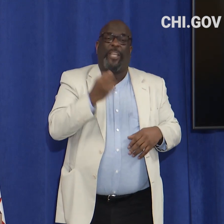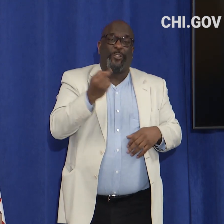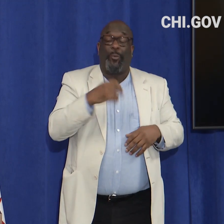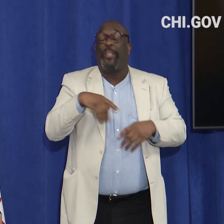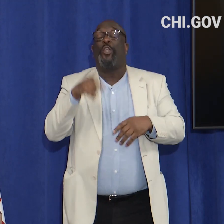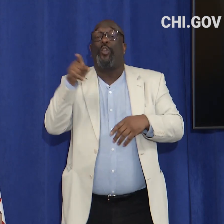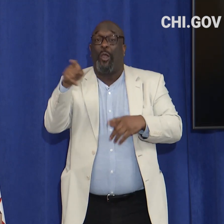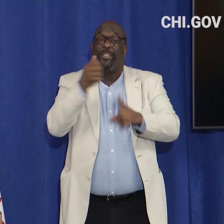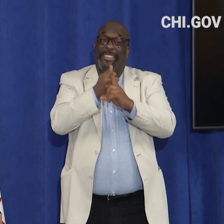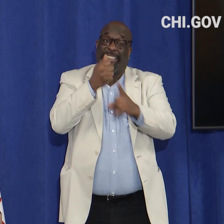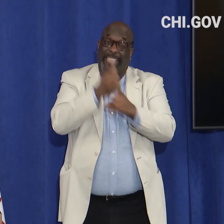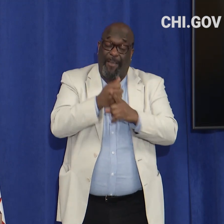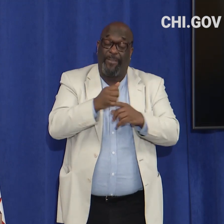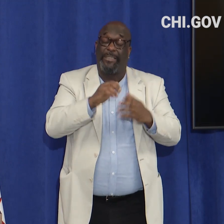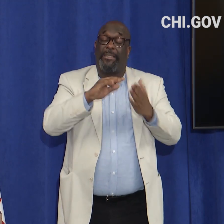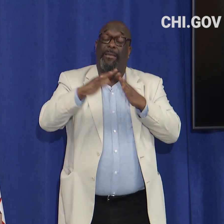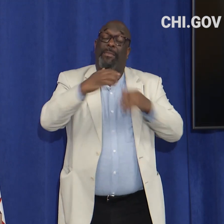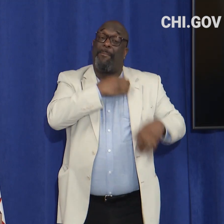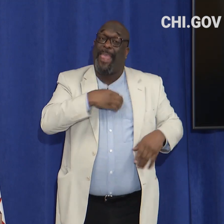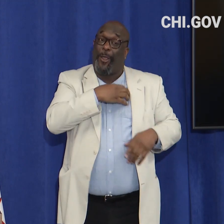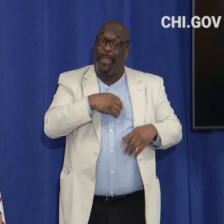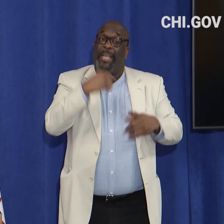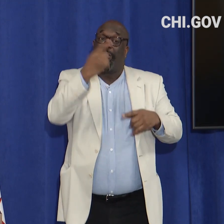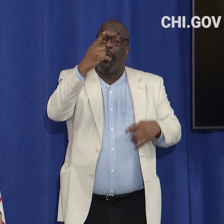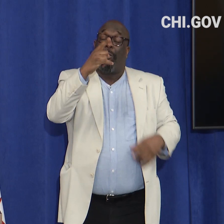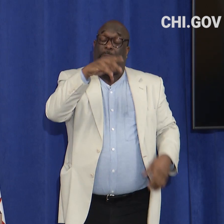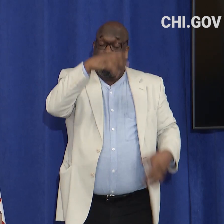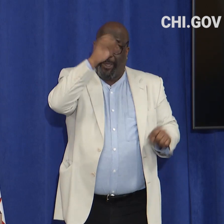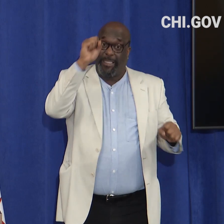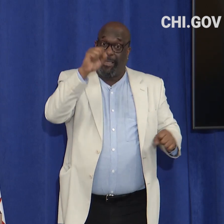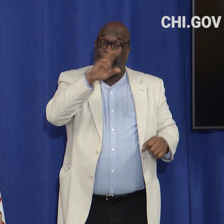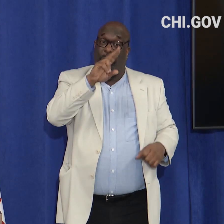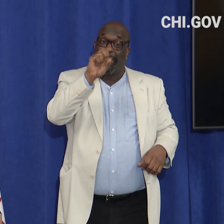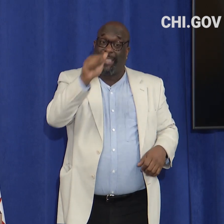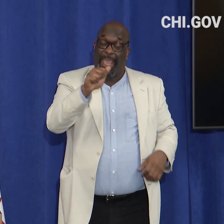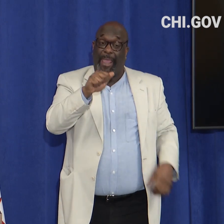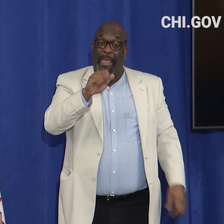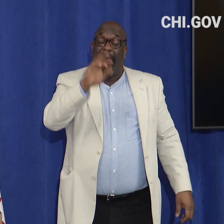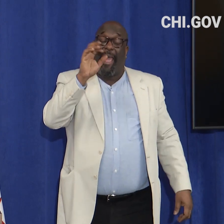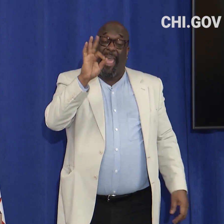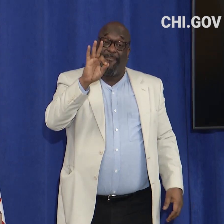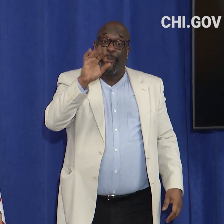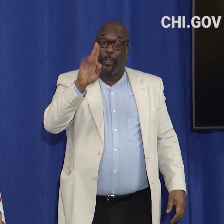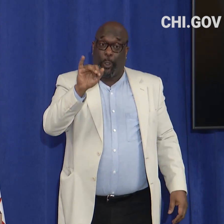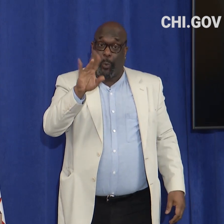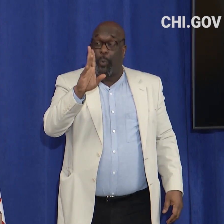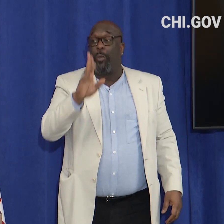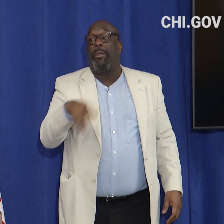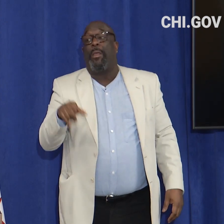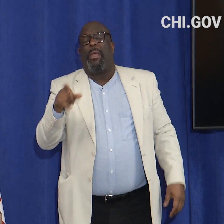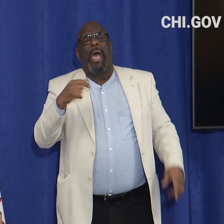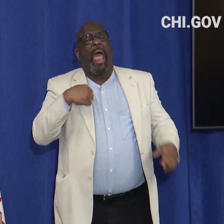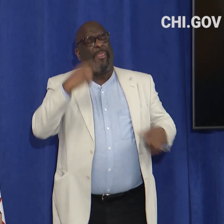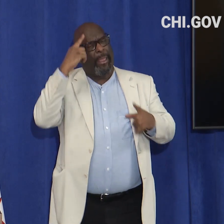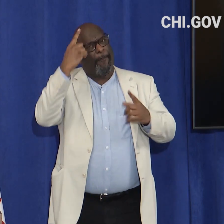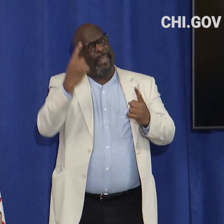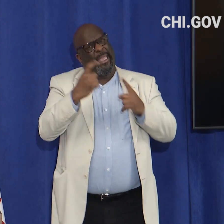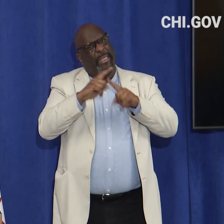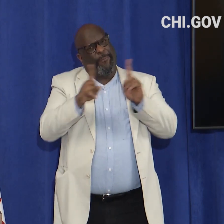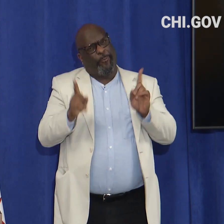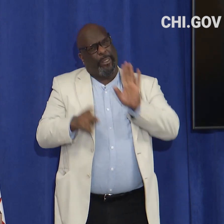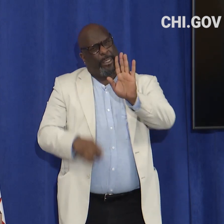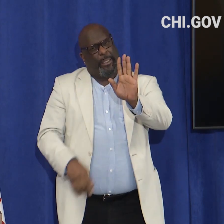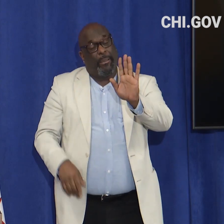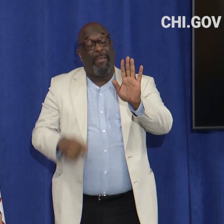as the mayor of Chicago, told the president of the United States, F you? How is that any different? I think there's a big difference. First of